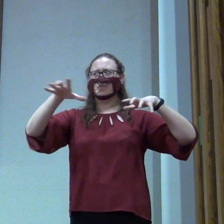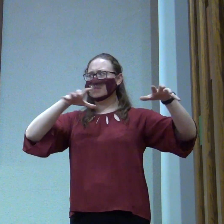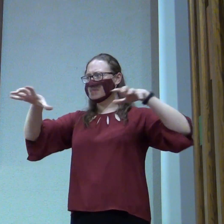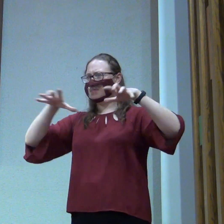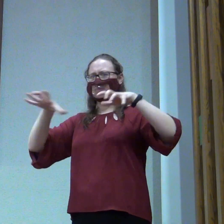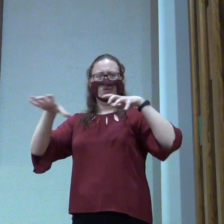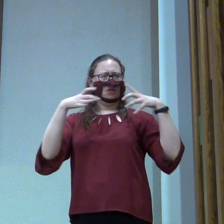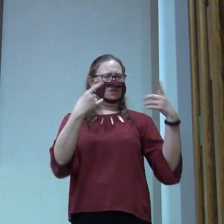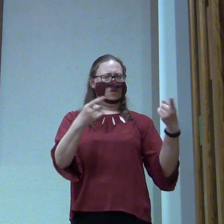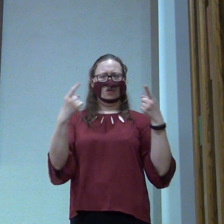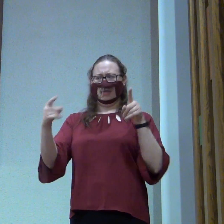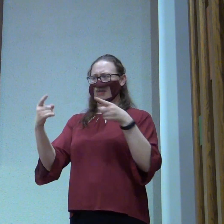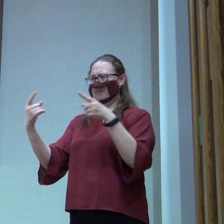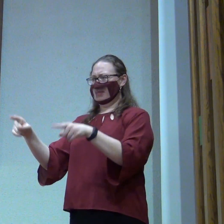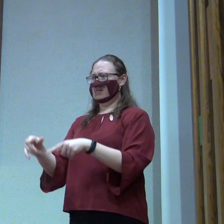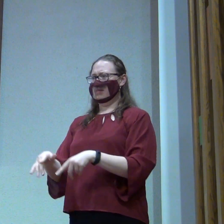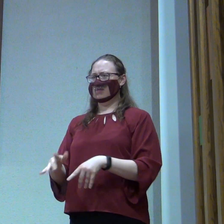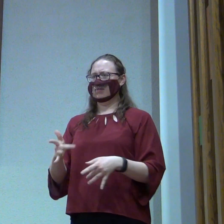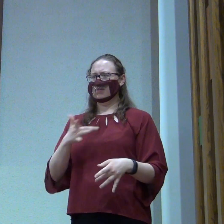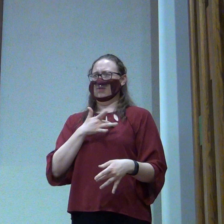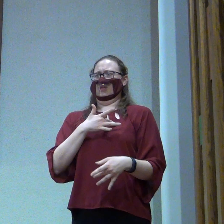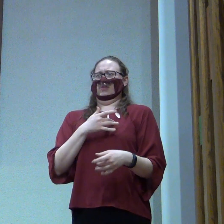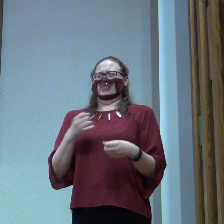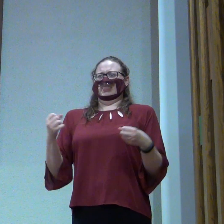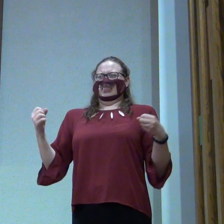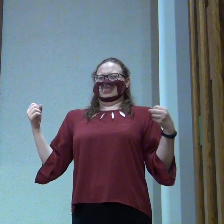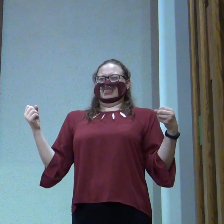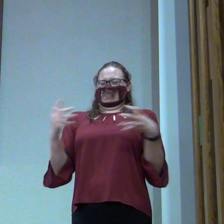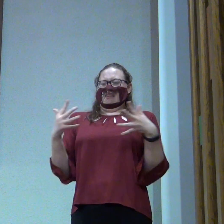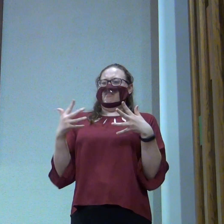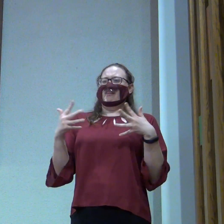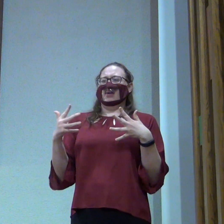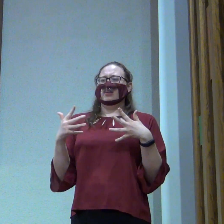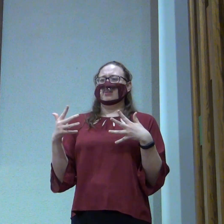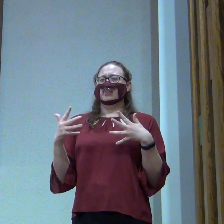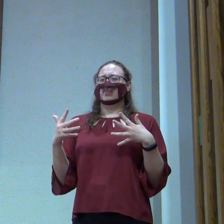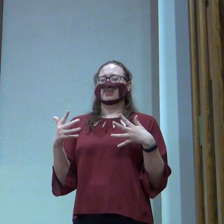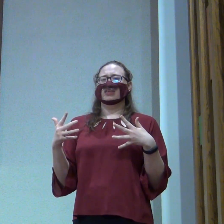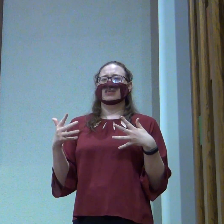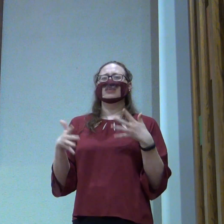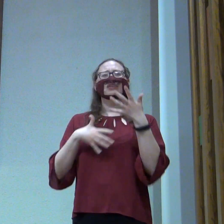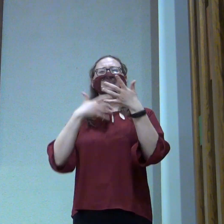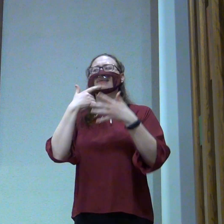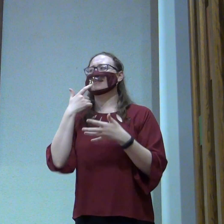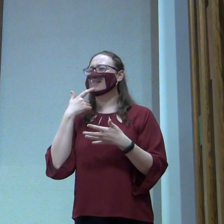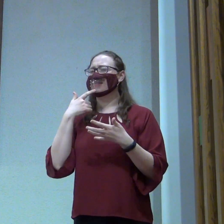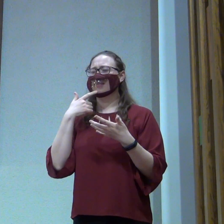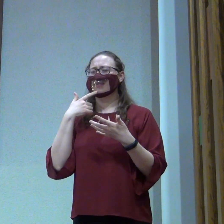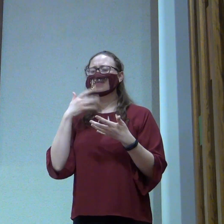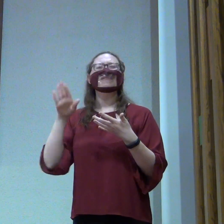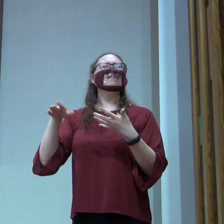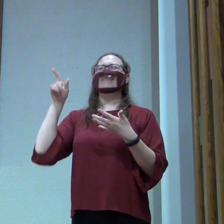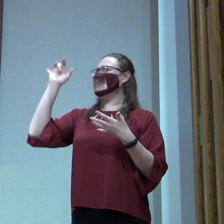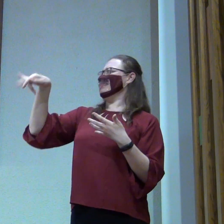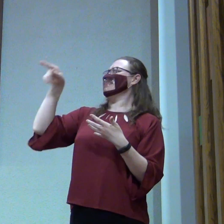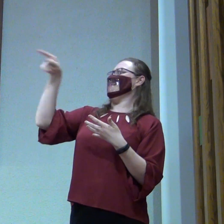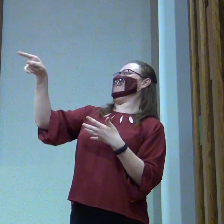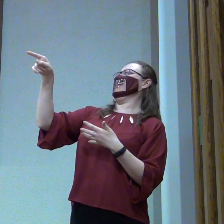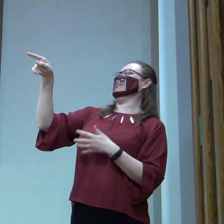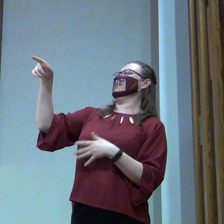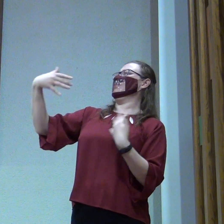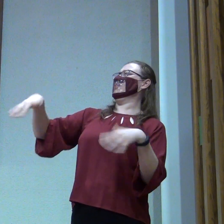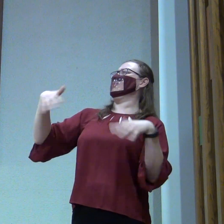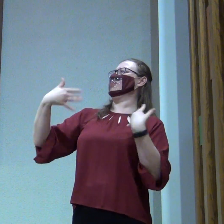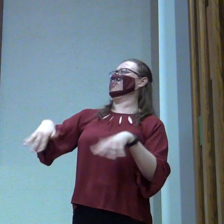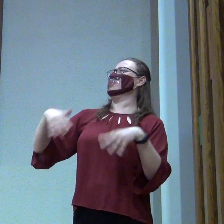that had happened, they were terrified and exclaimed, "Surely